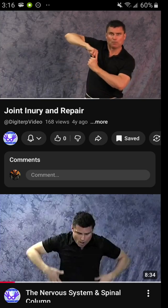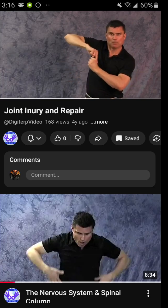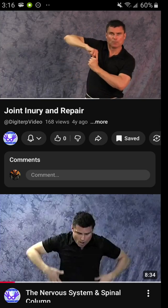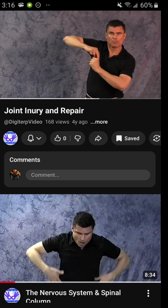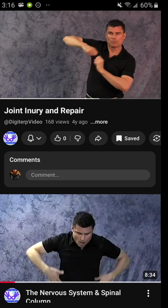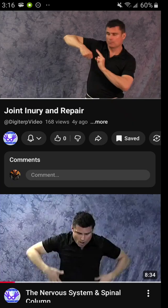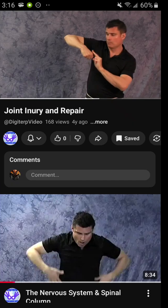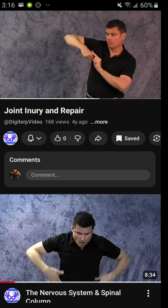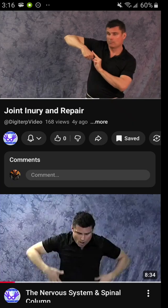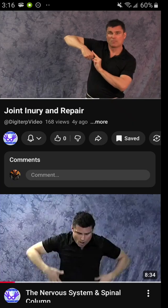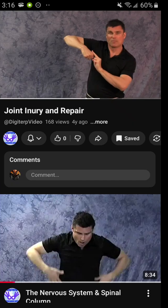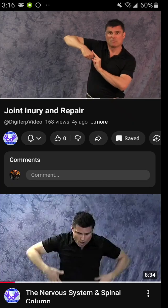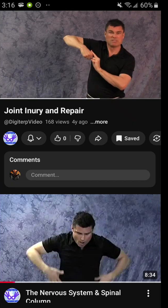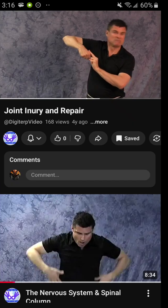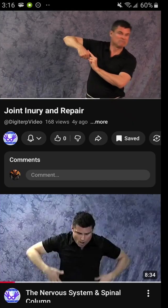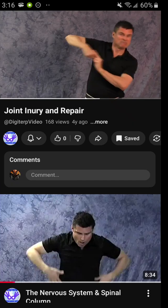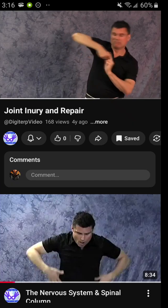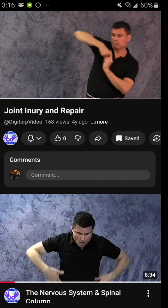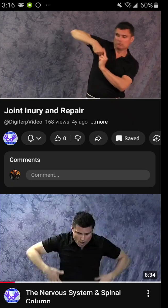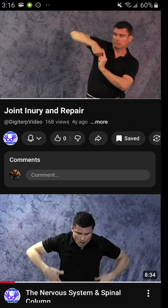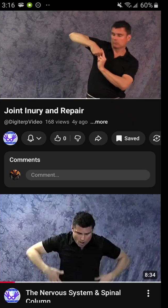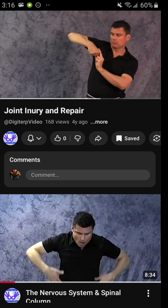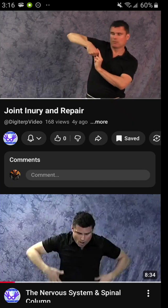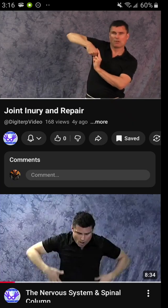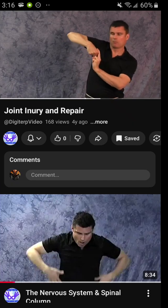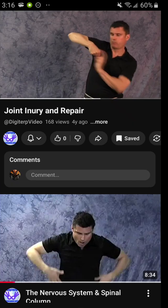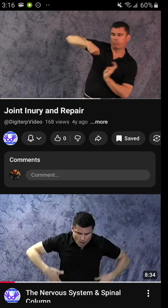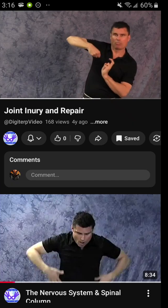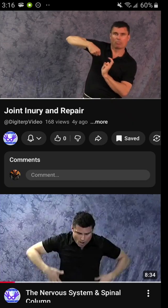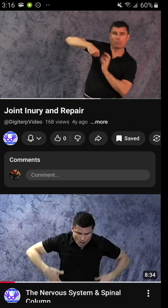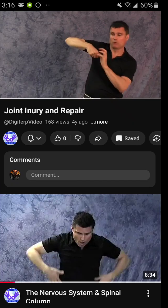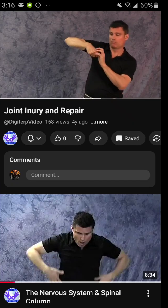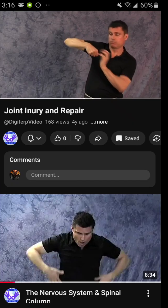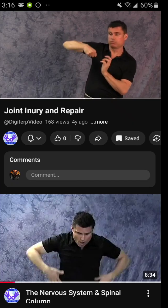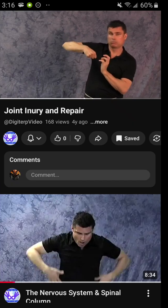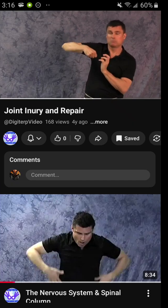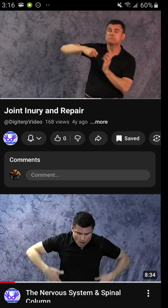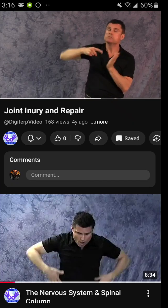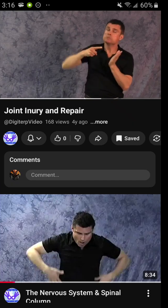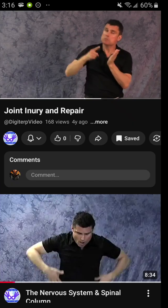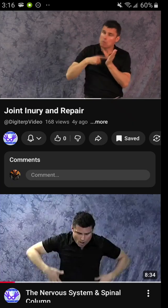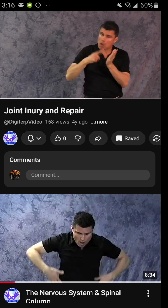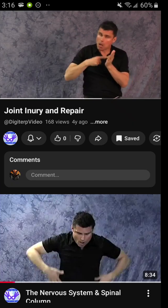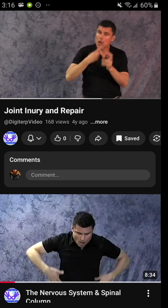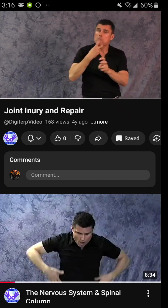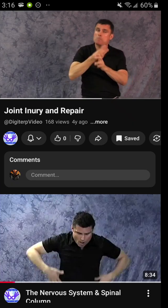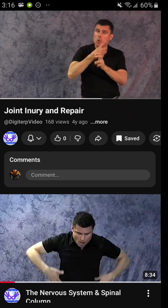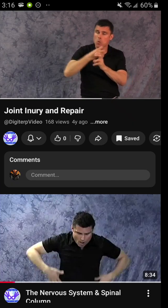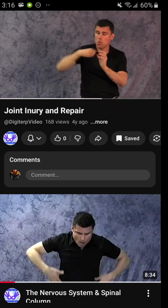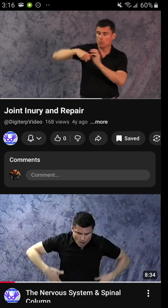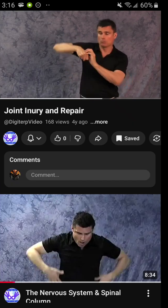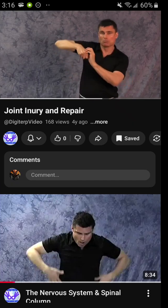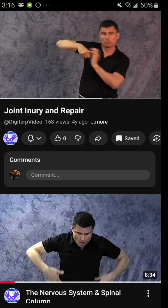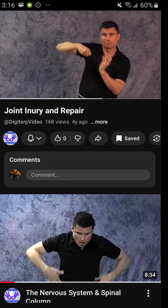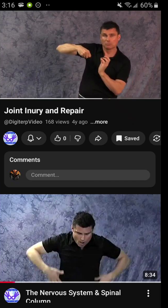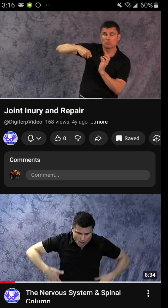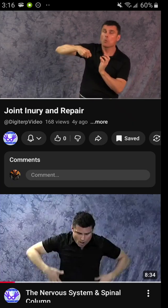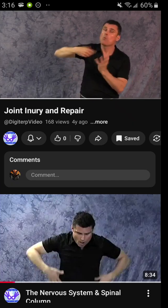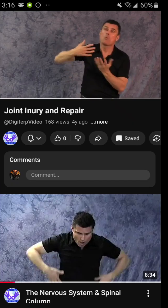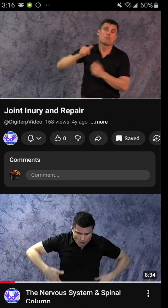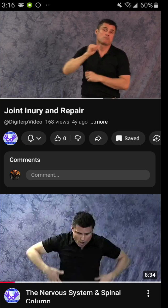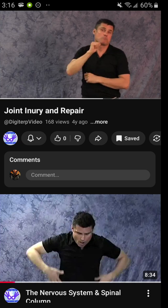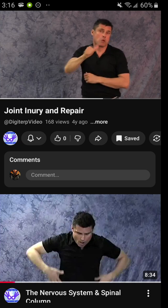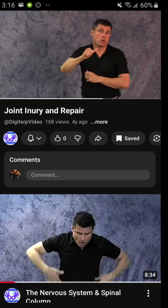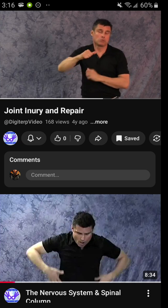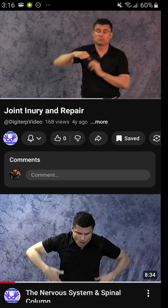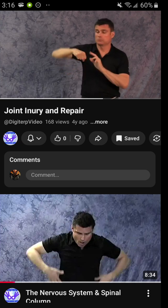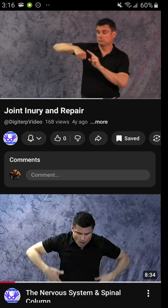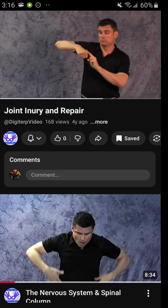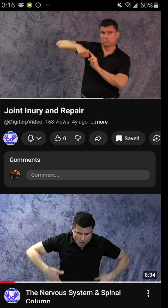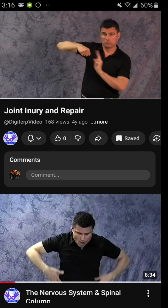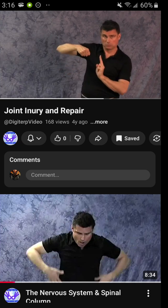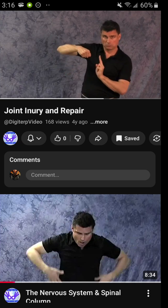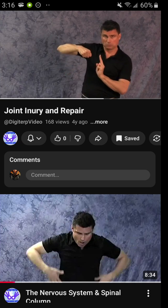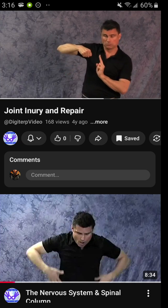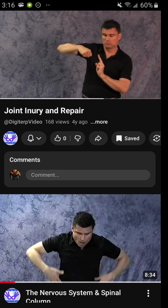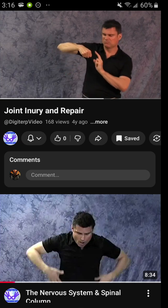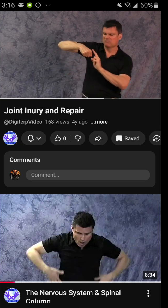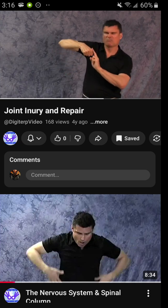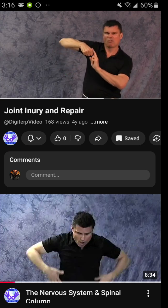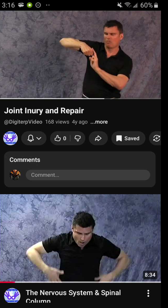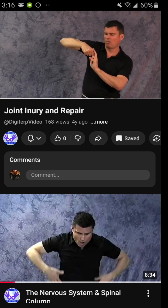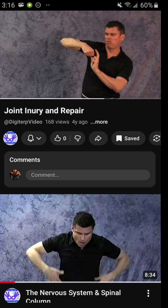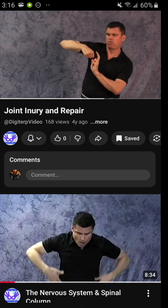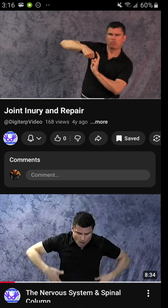Because now with the steroid and over time, the use of